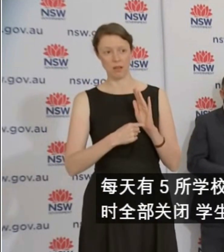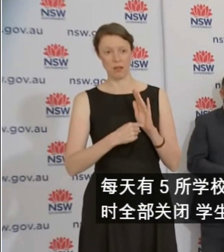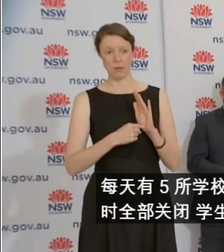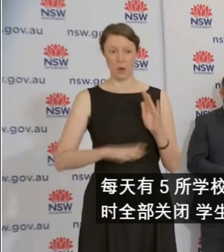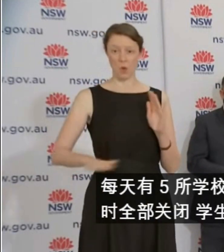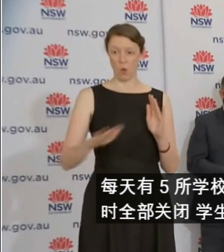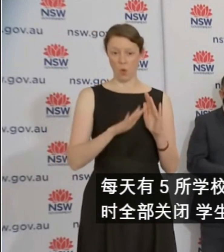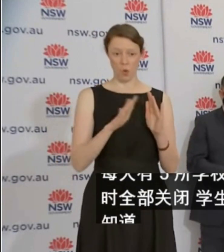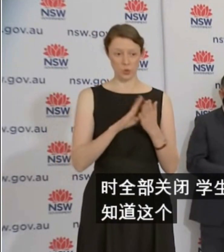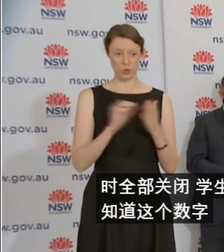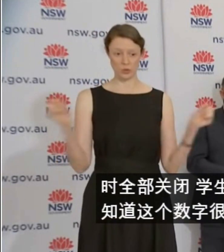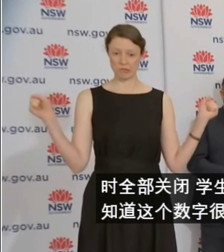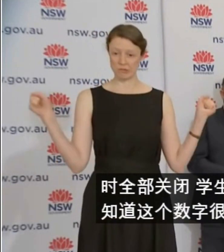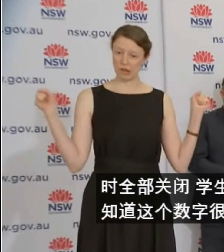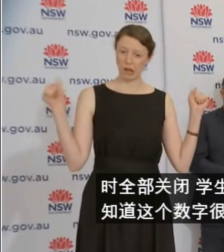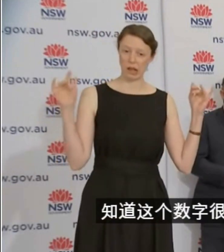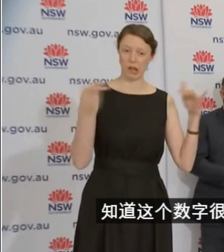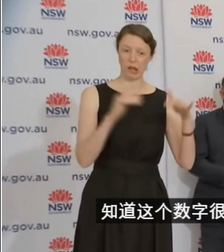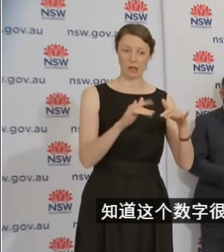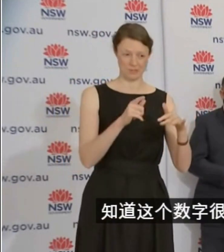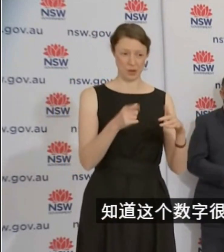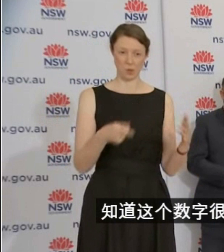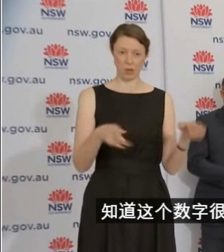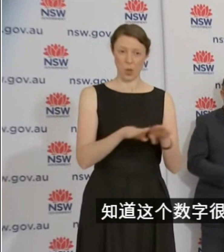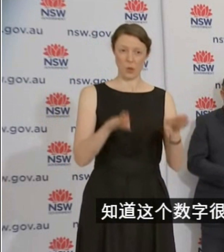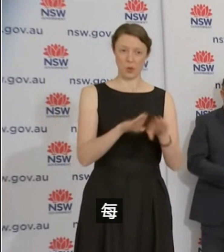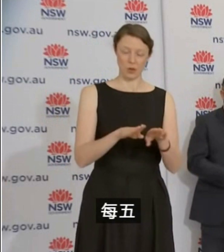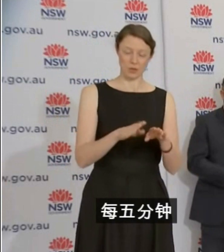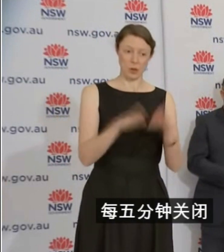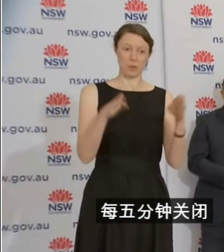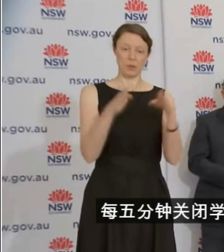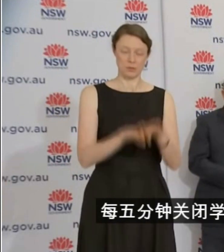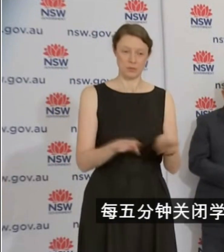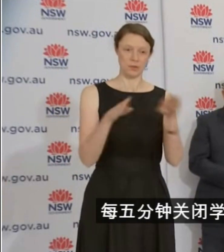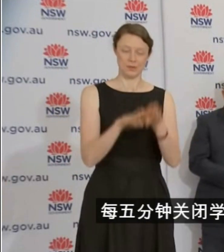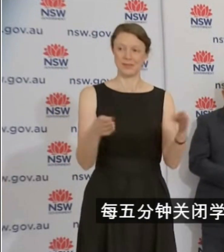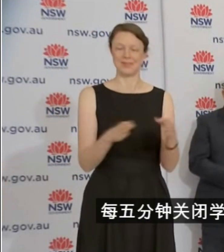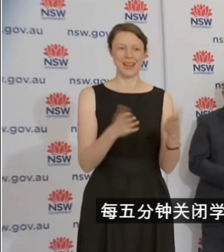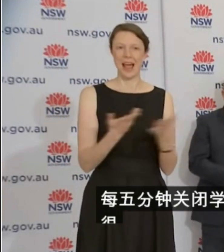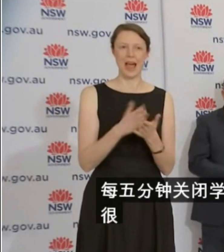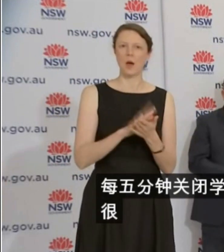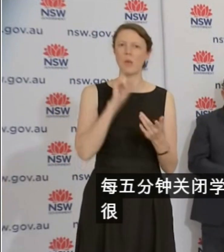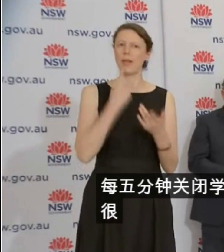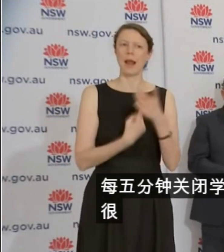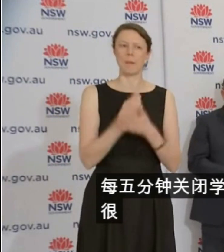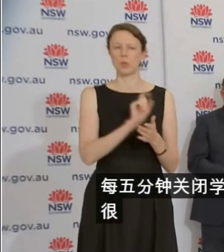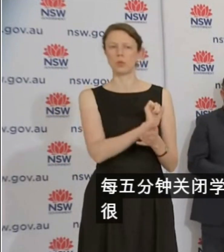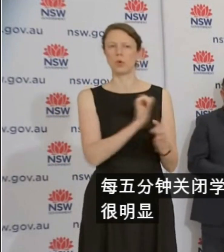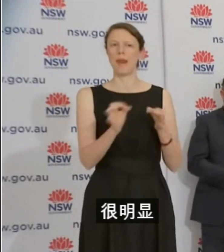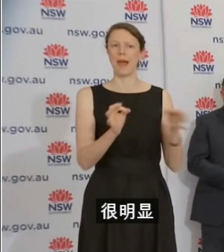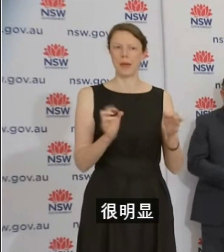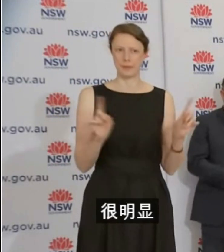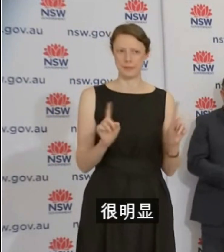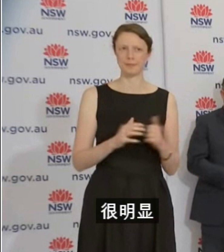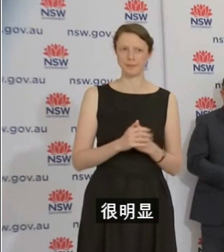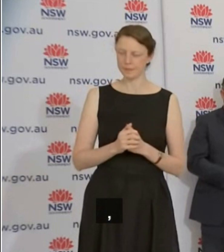go back, it's likely that number will increase. What's the contingency plan on shutting down schools every 5 minutes? Well, obviously, there are a couple of